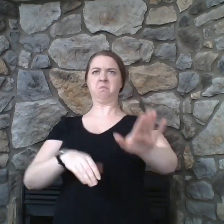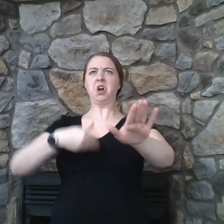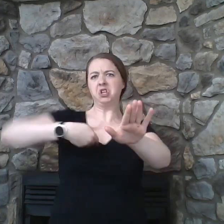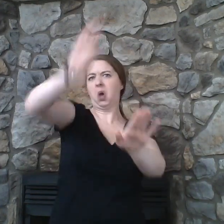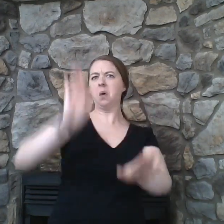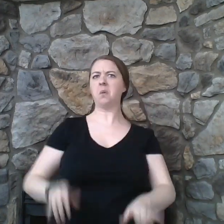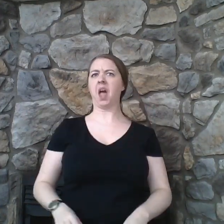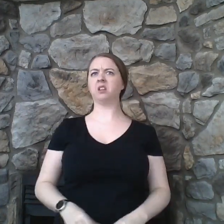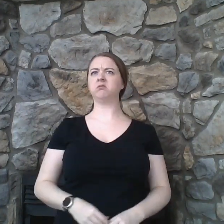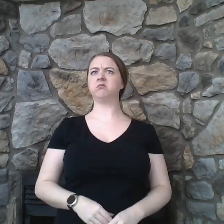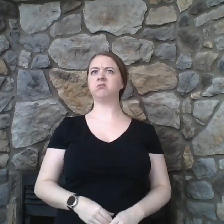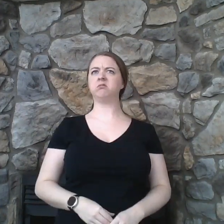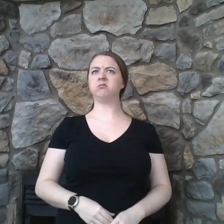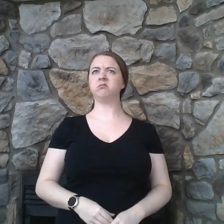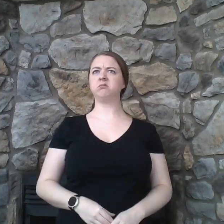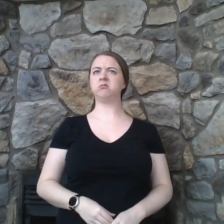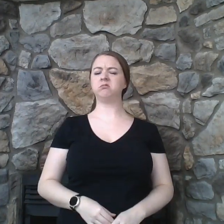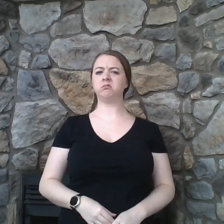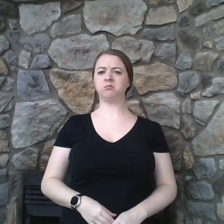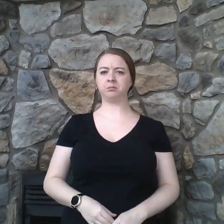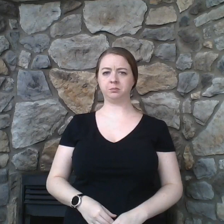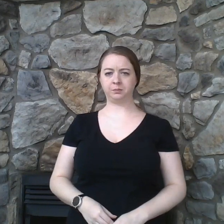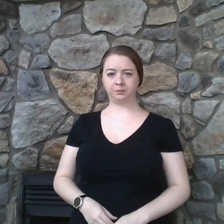sand flat and shouted, "Go away!"